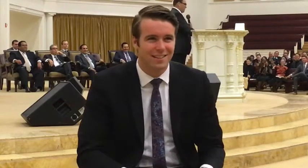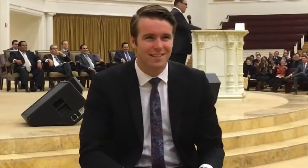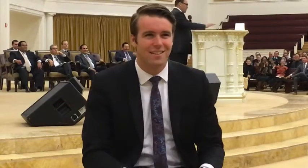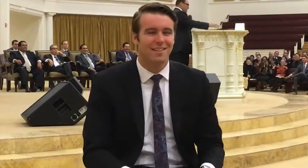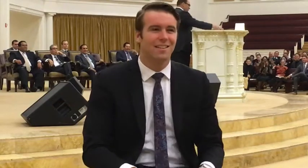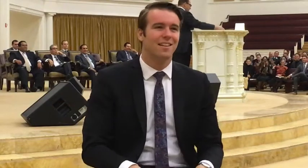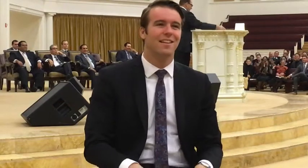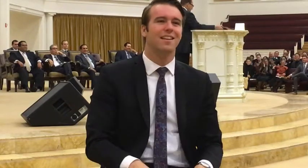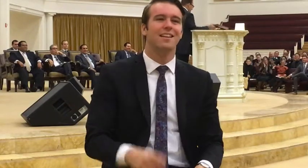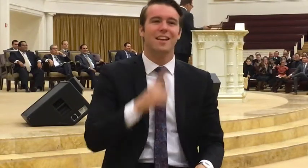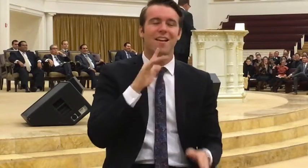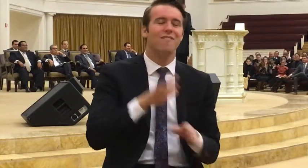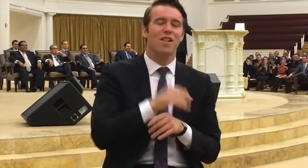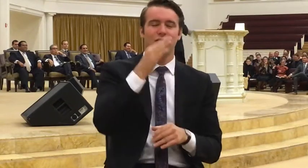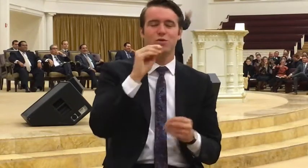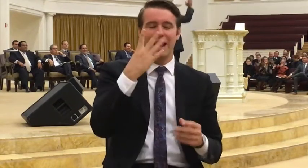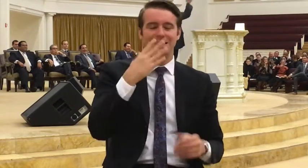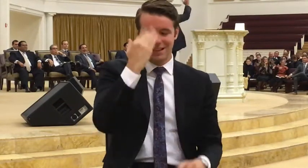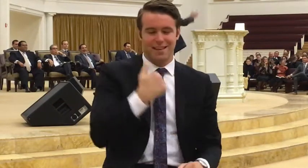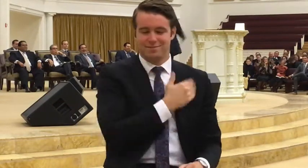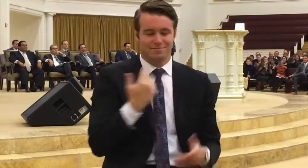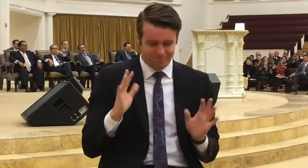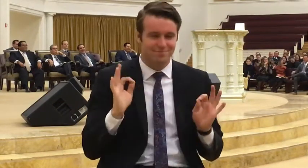Welfare, Hail Mary, full of grace, applesauce, come on, best.